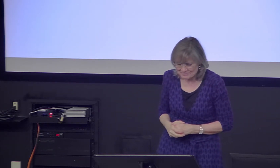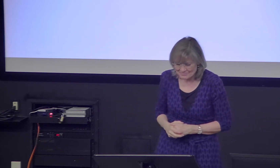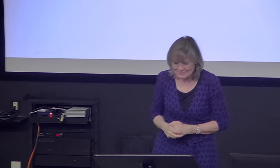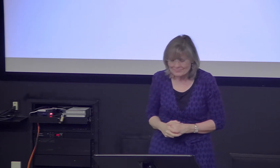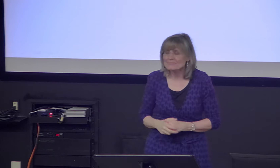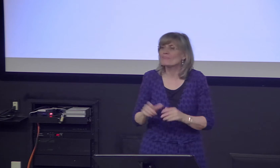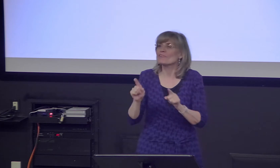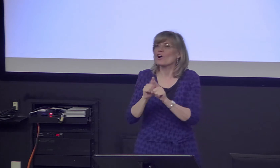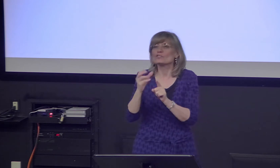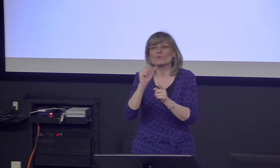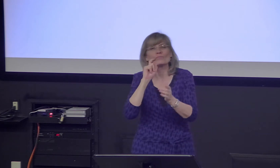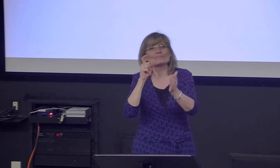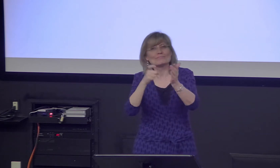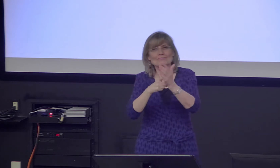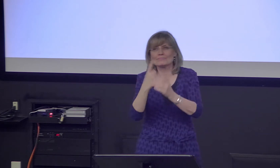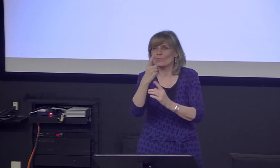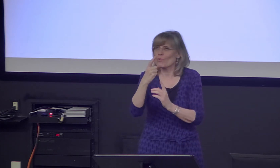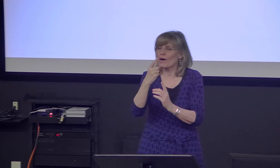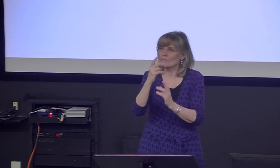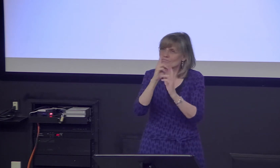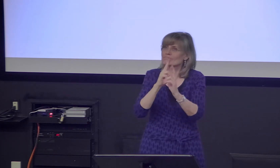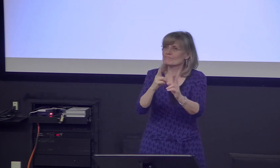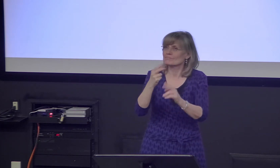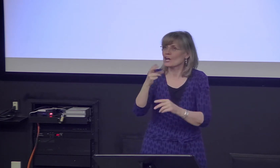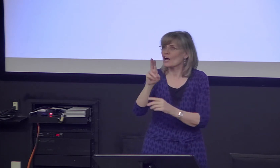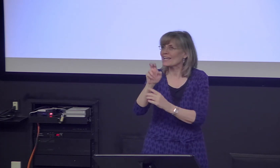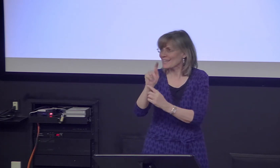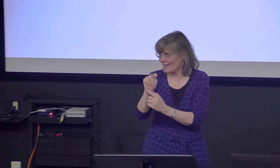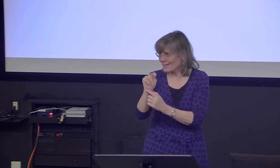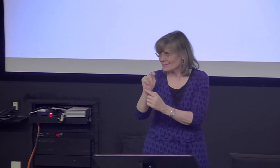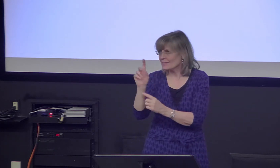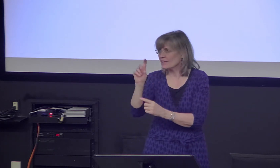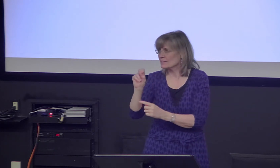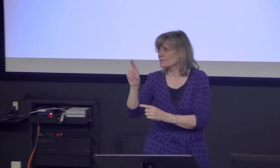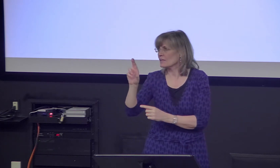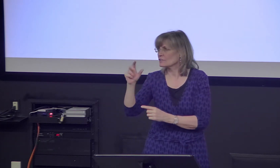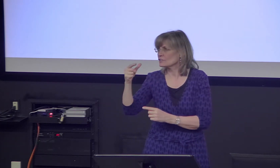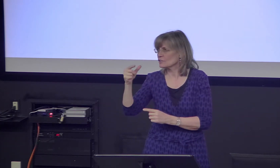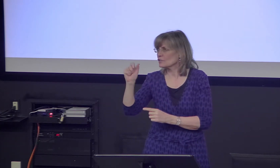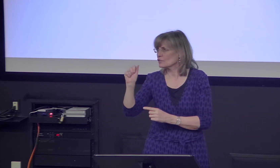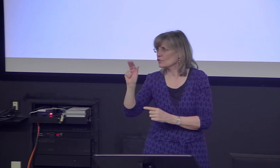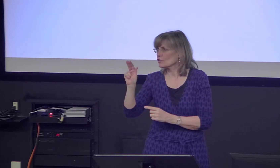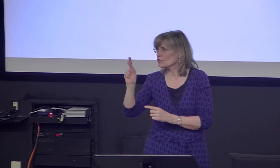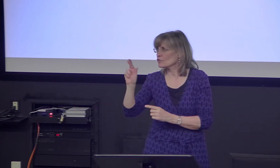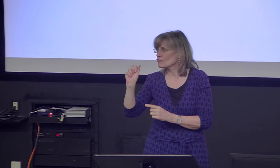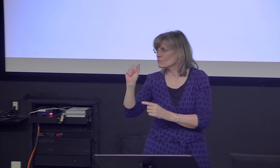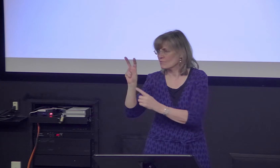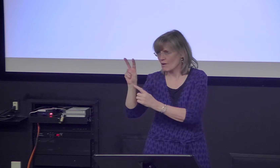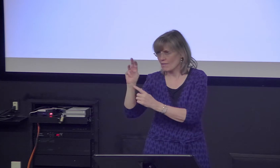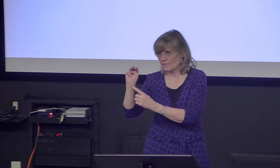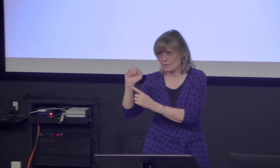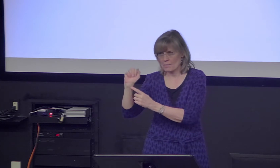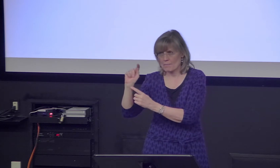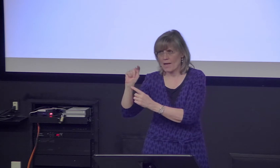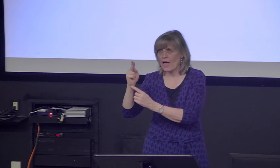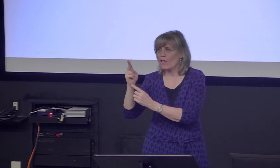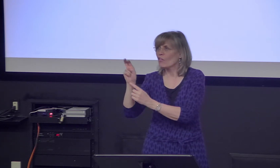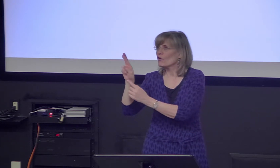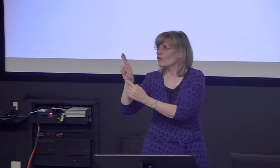distance. I also like to recognize one guest with us, Dr. Gaurav